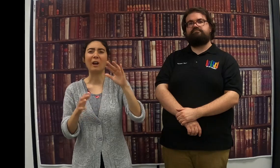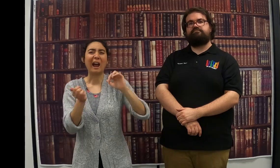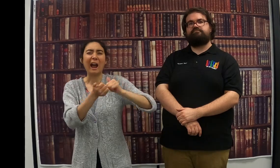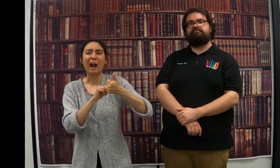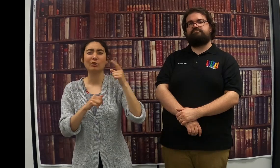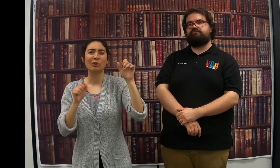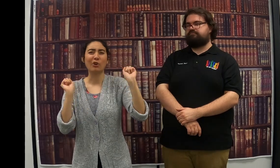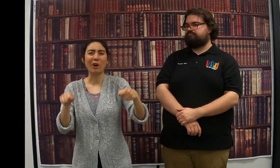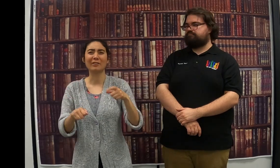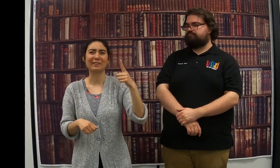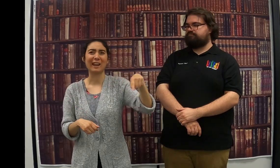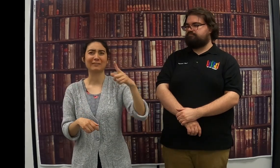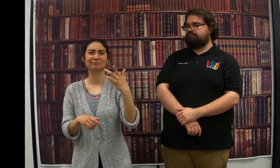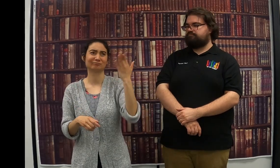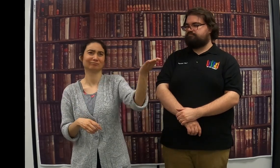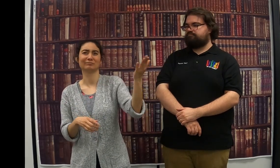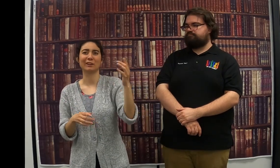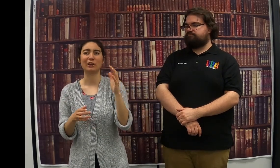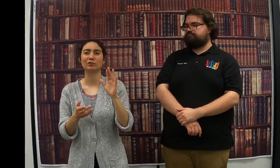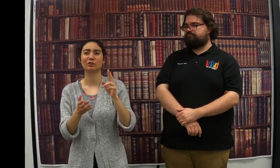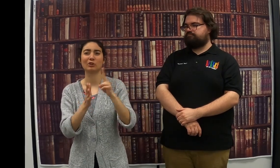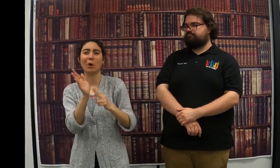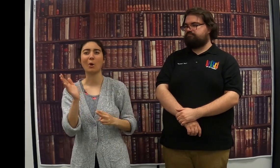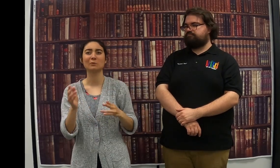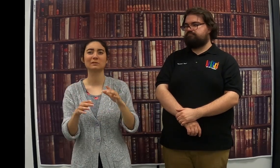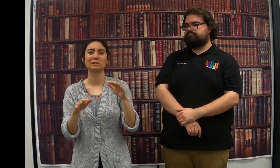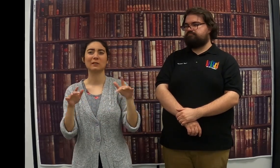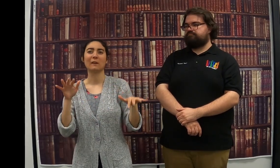Oh, how could thy notes flow in such a crystal